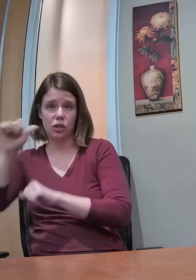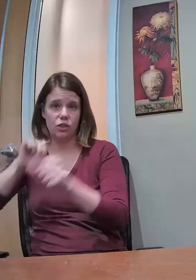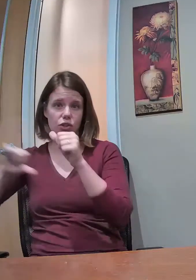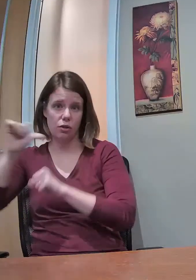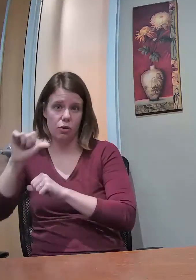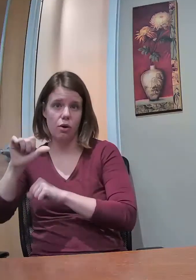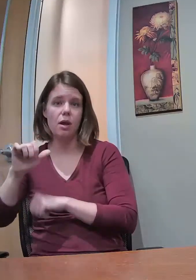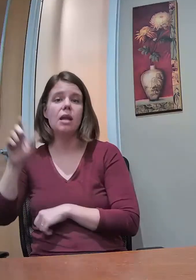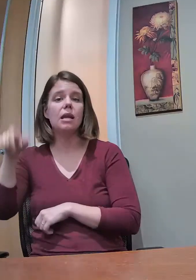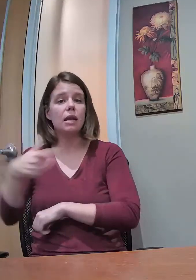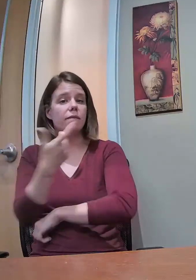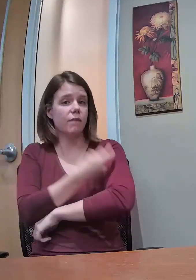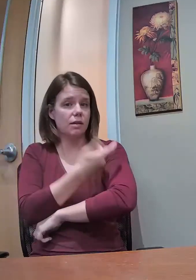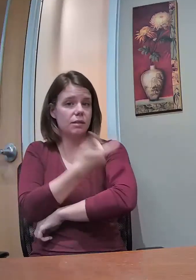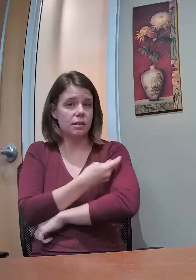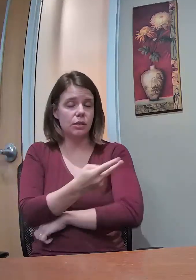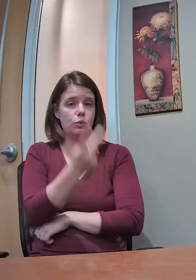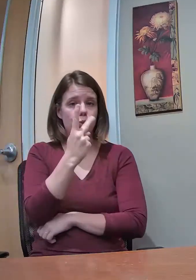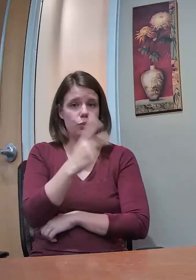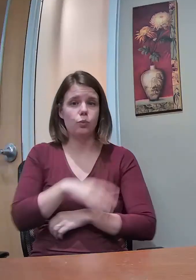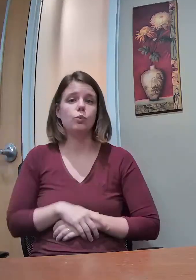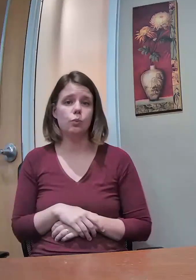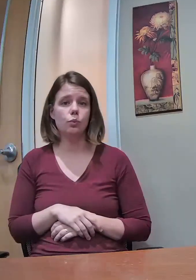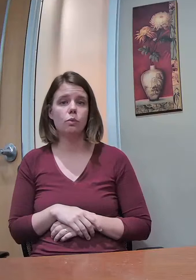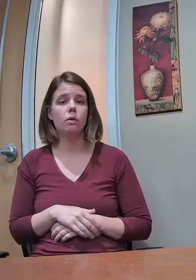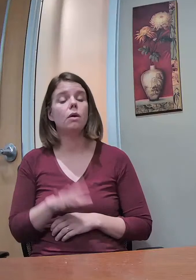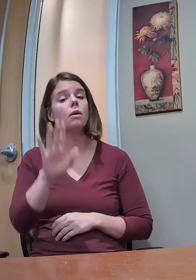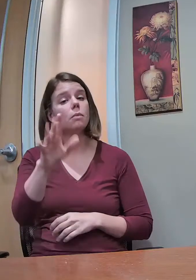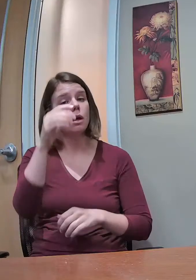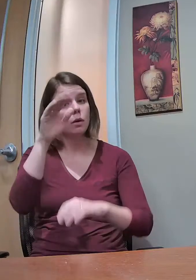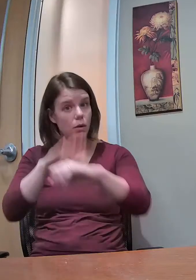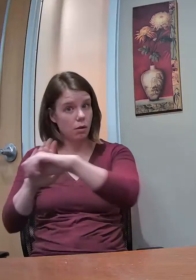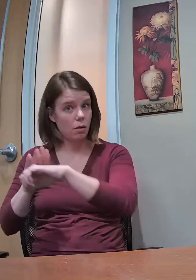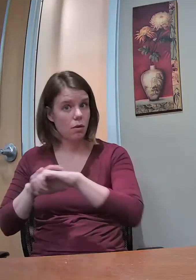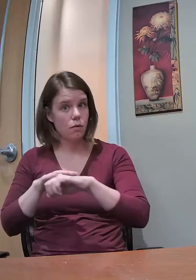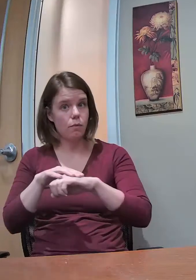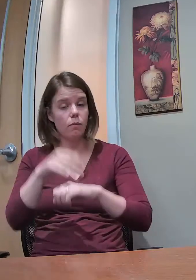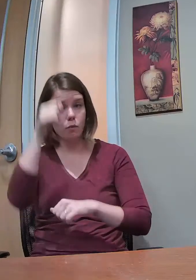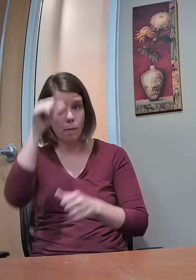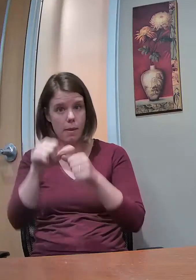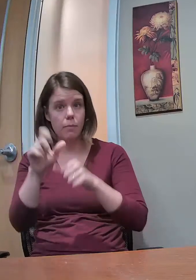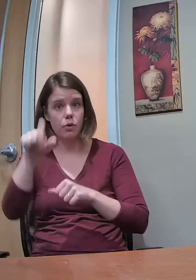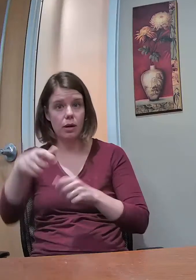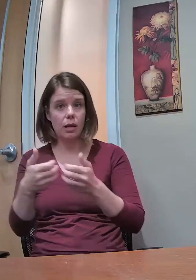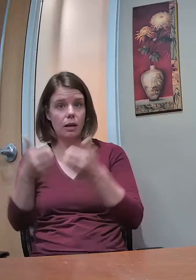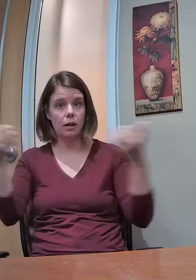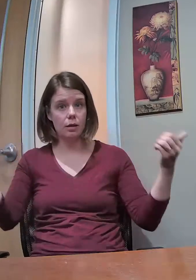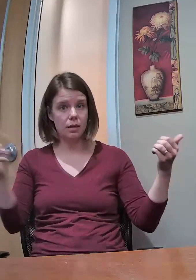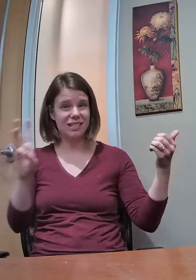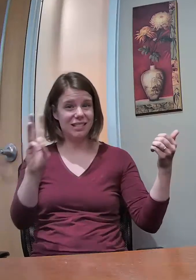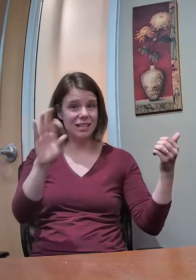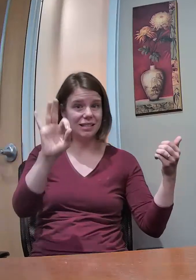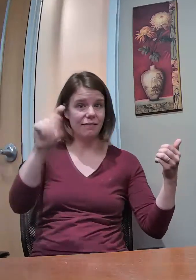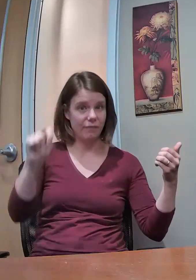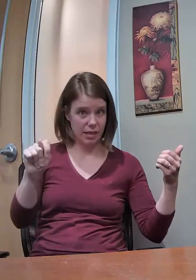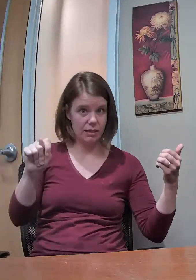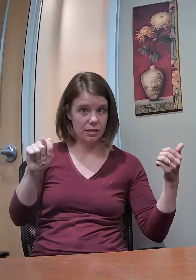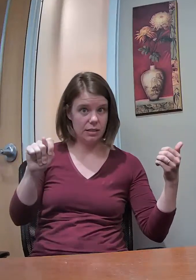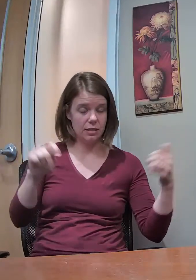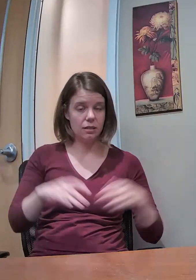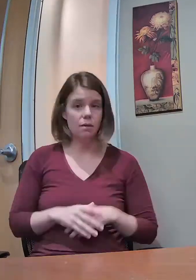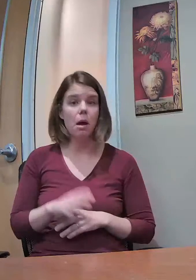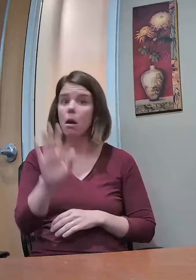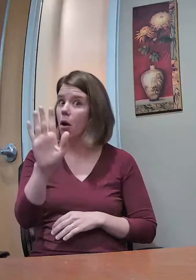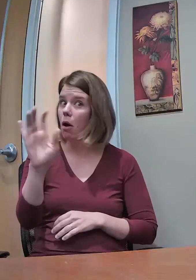has to be fully immunized. But on the other hand, you have to stay 6 feet away from the resident, but you can give them a brief hug. We will not